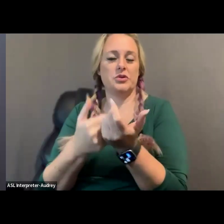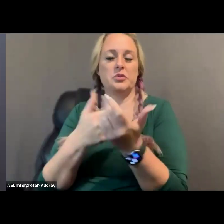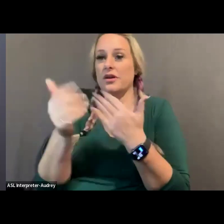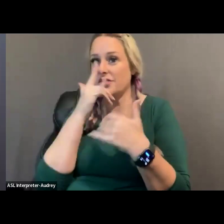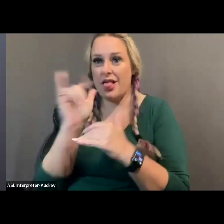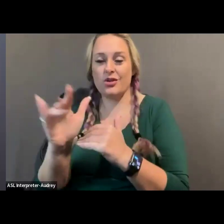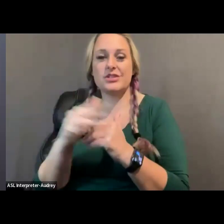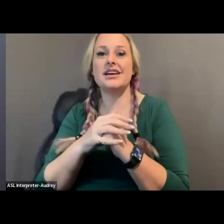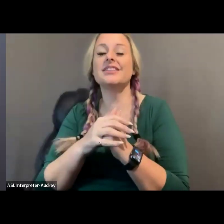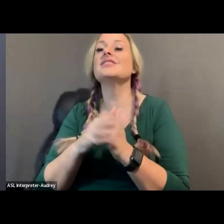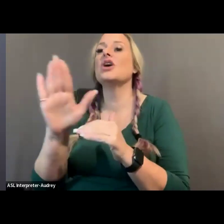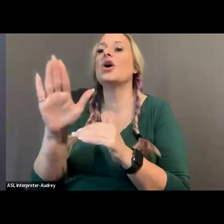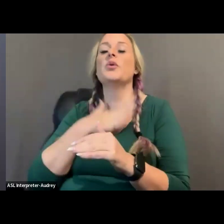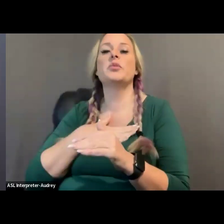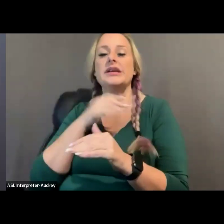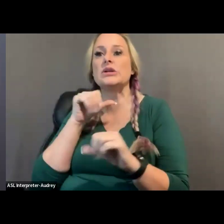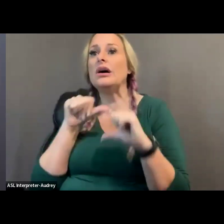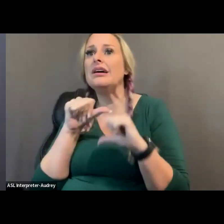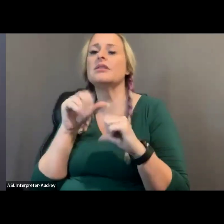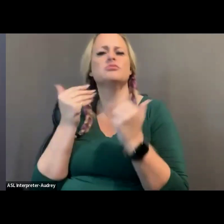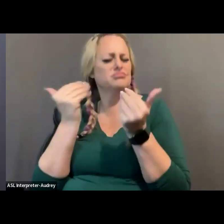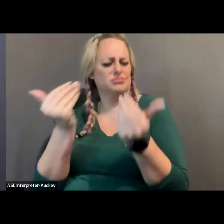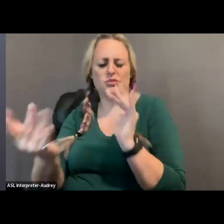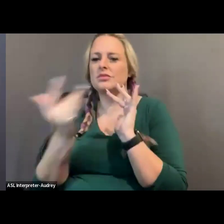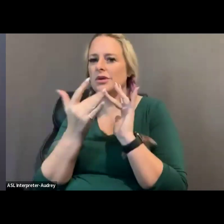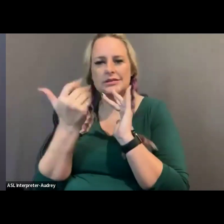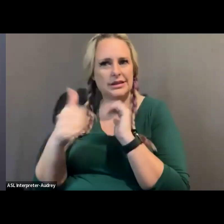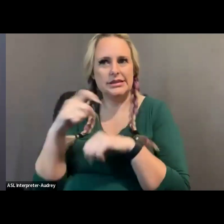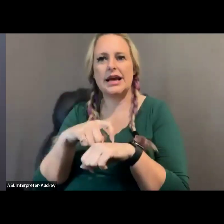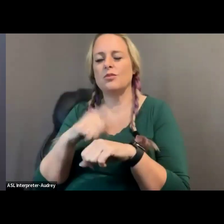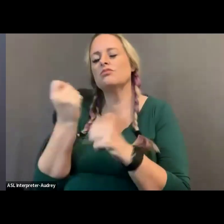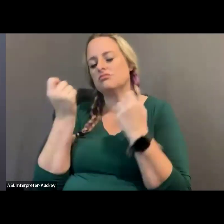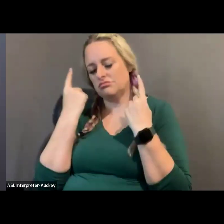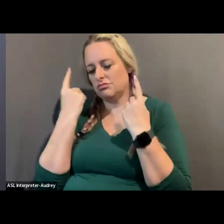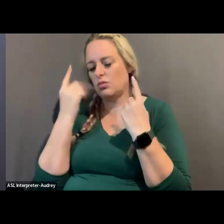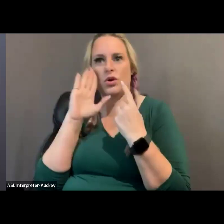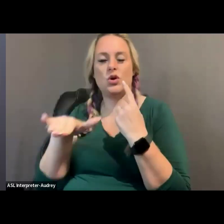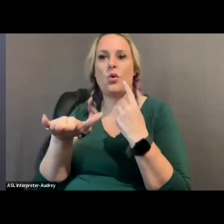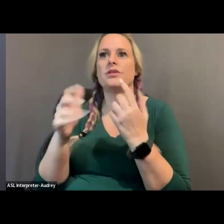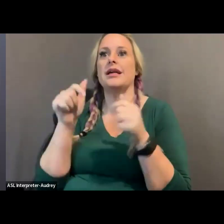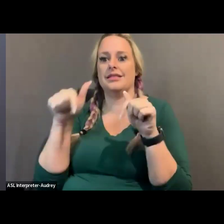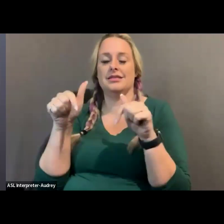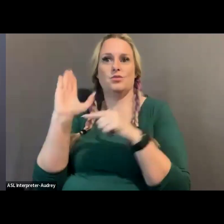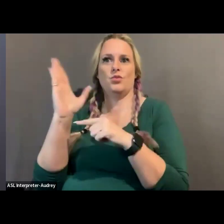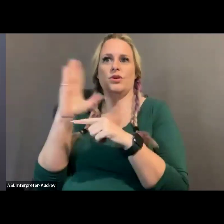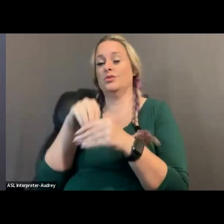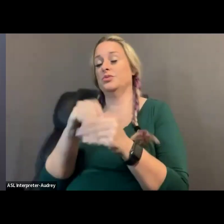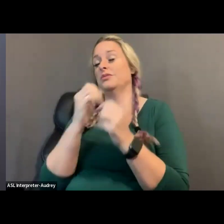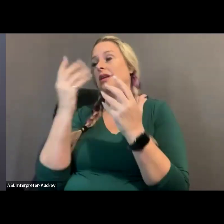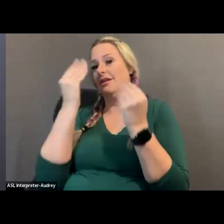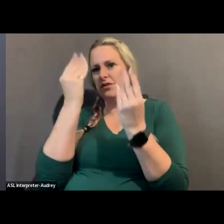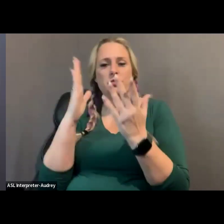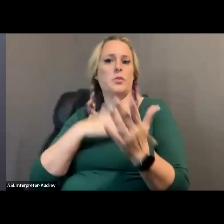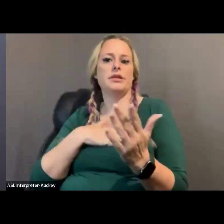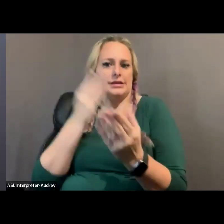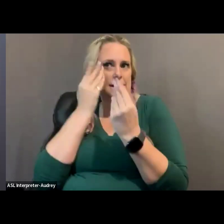the way. So please don't hesitate to reach out at any time. We understand and we know that this is a lot to take in. So please just let us know your